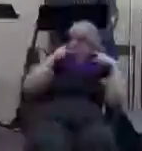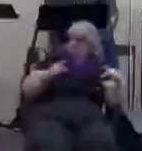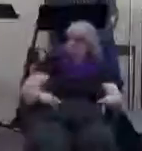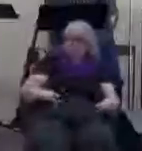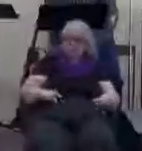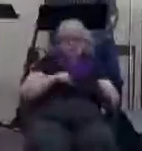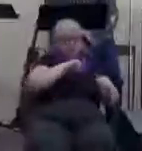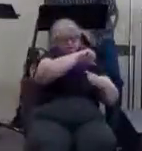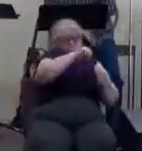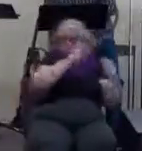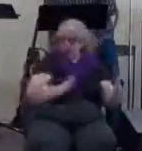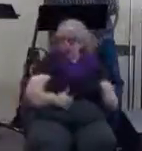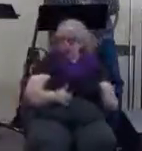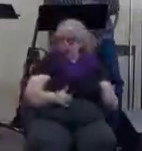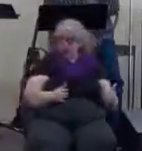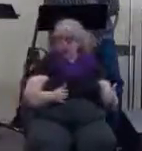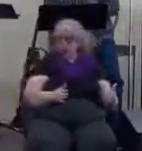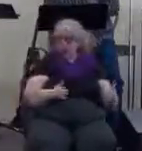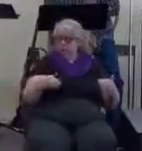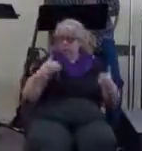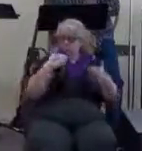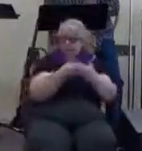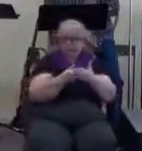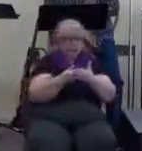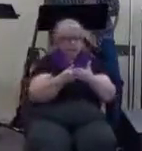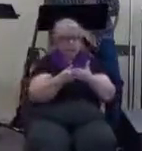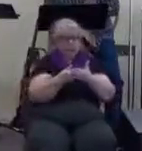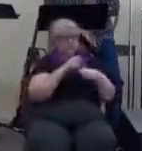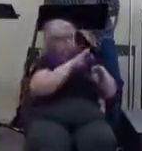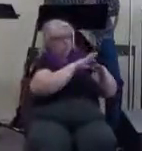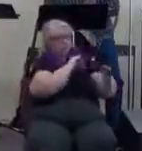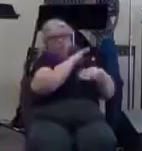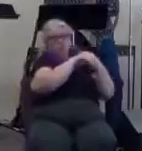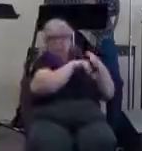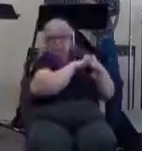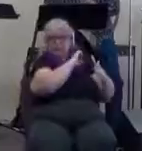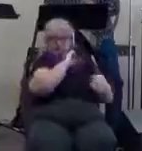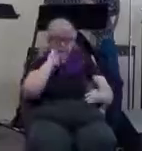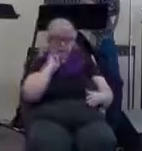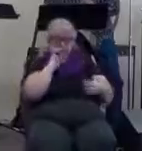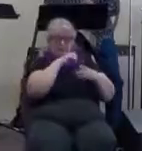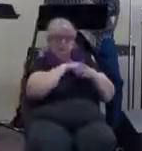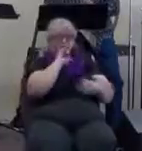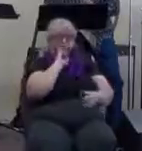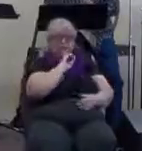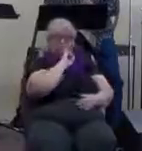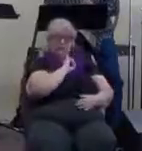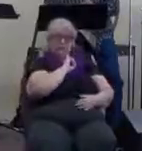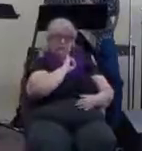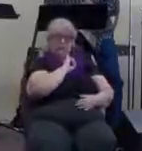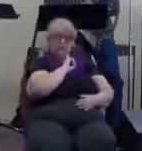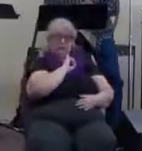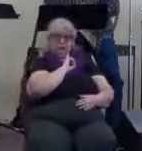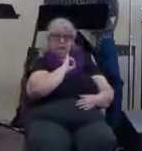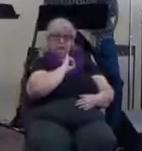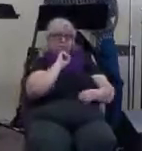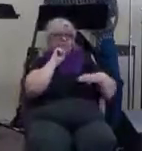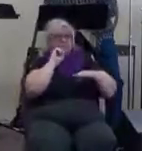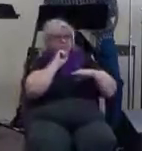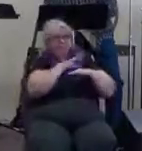called together the Sanhedrin, the full assembly of the elders of Israel, and sent to the jail for